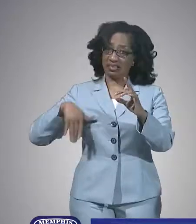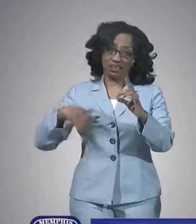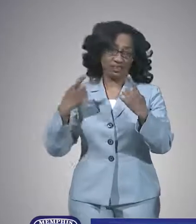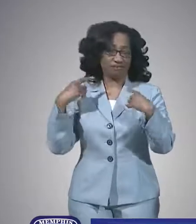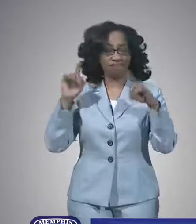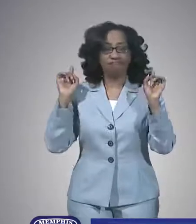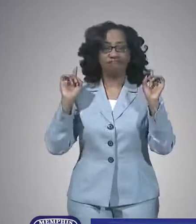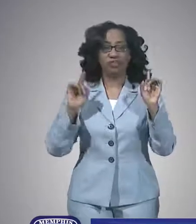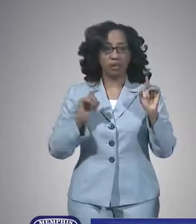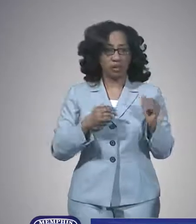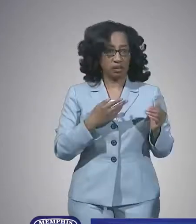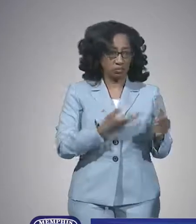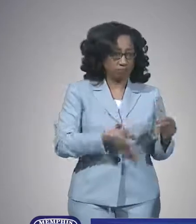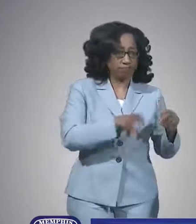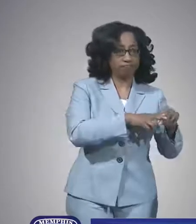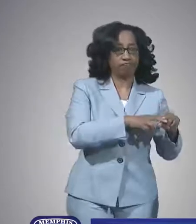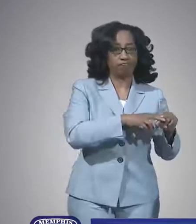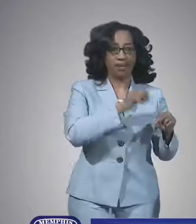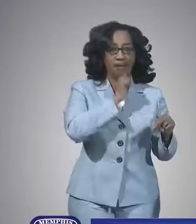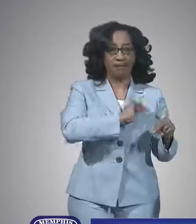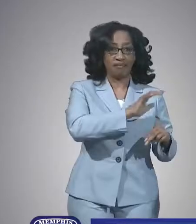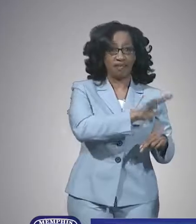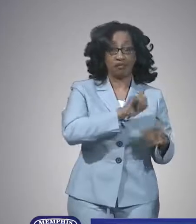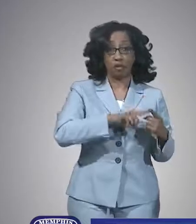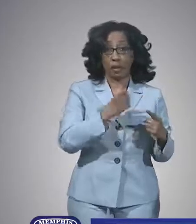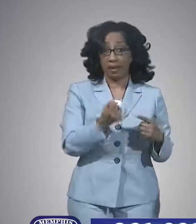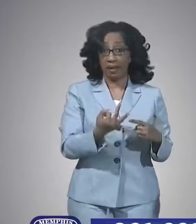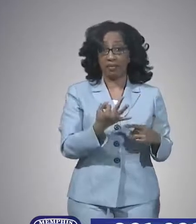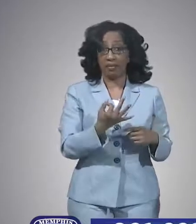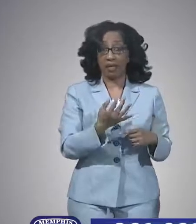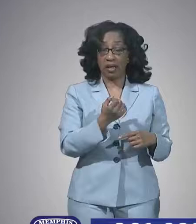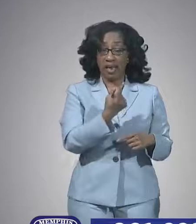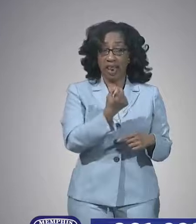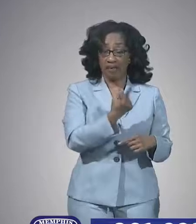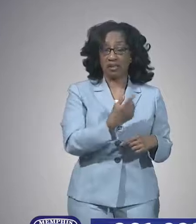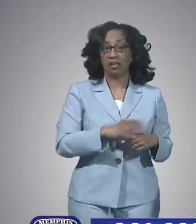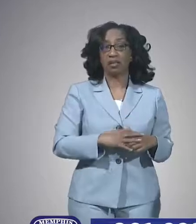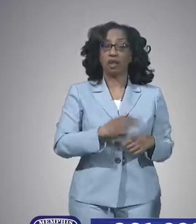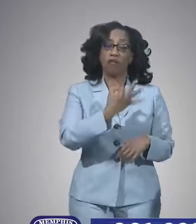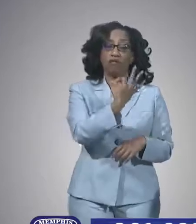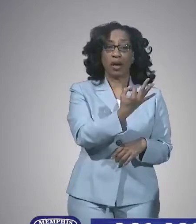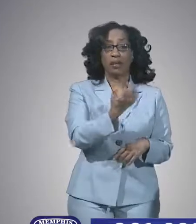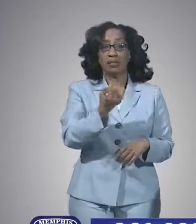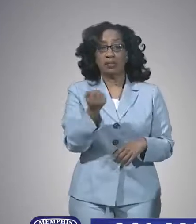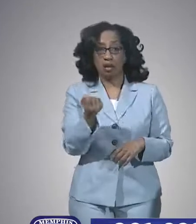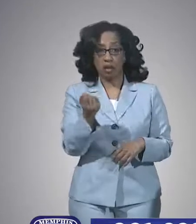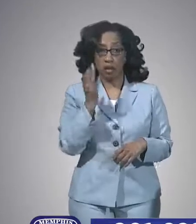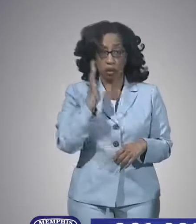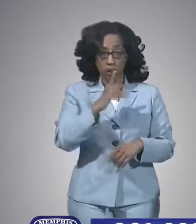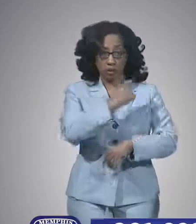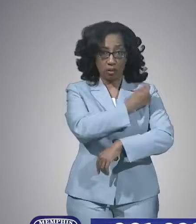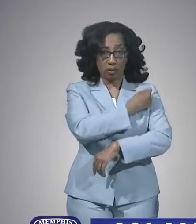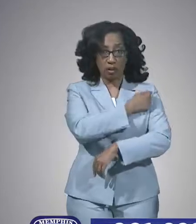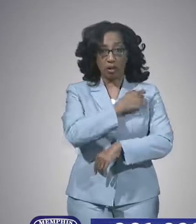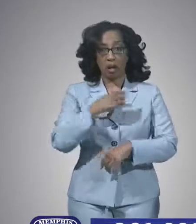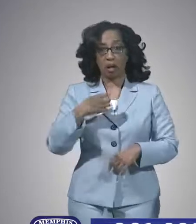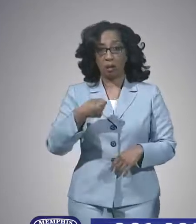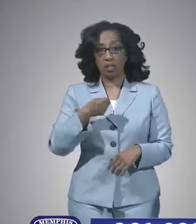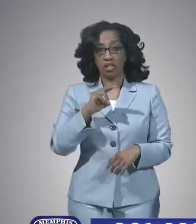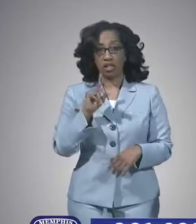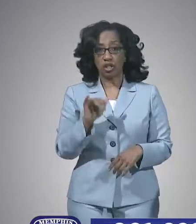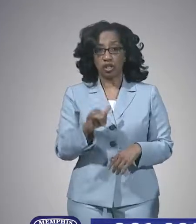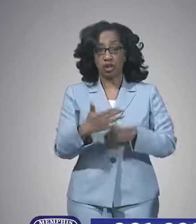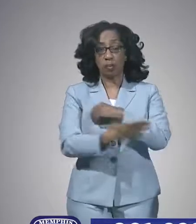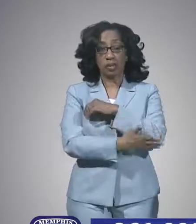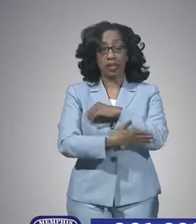11-year-olds. There are several events happening Friday and Saturday. So I told you about the Shelby County Schools event. We're